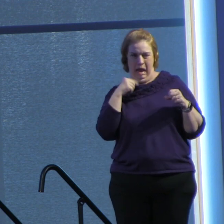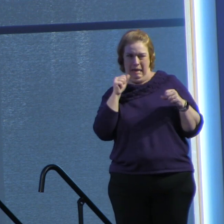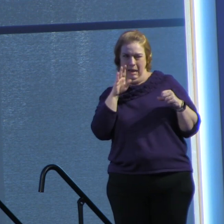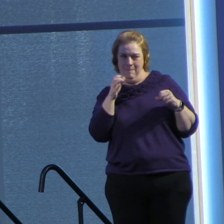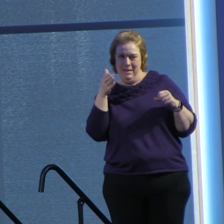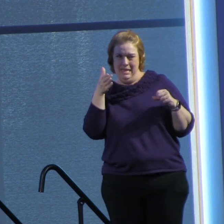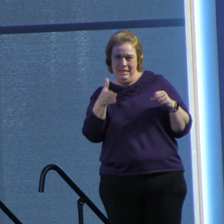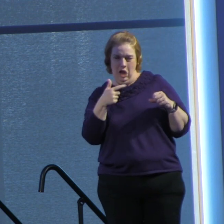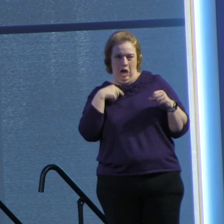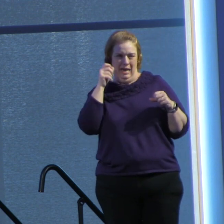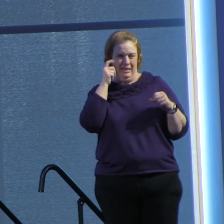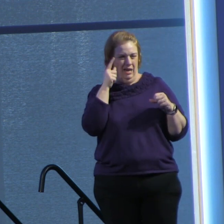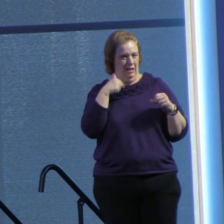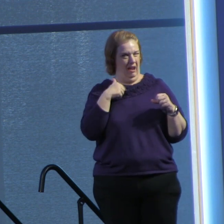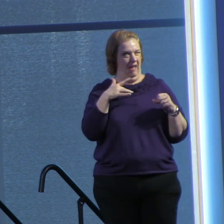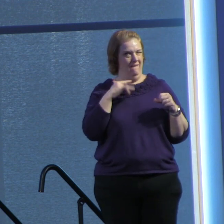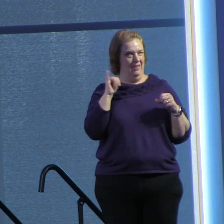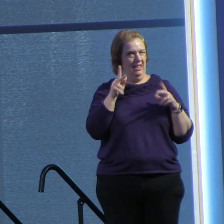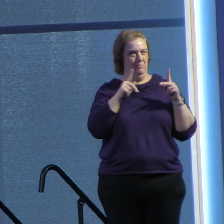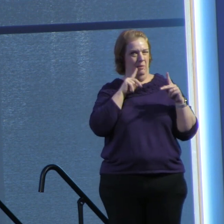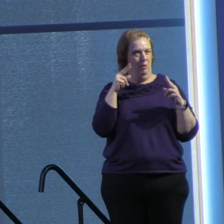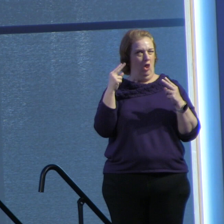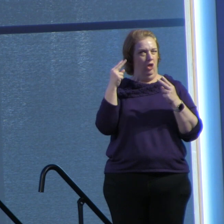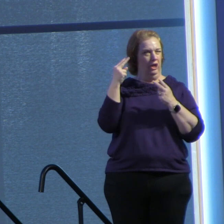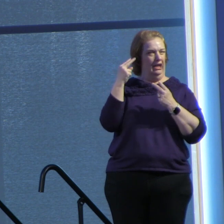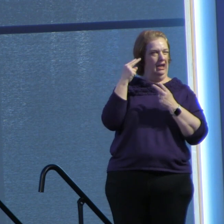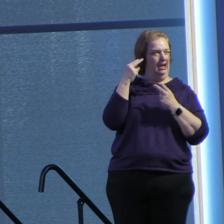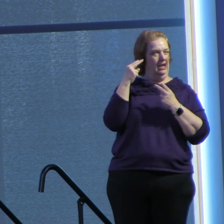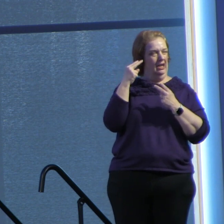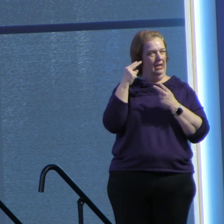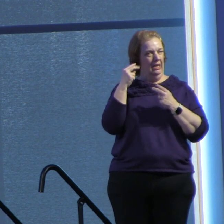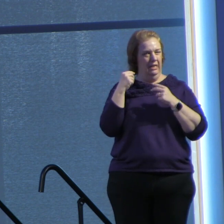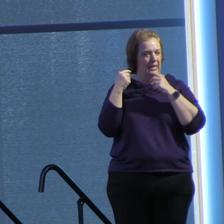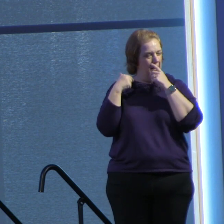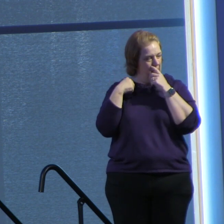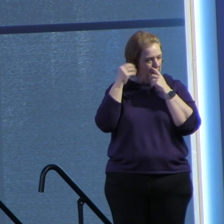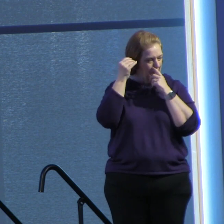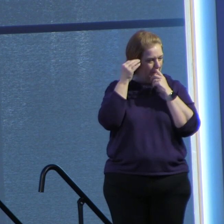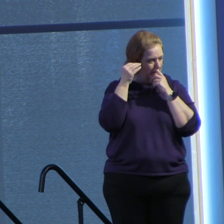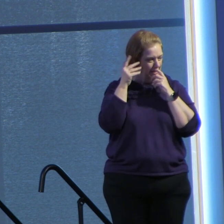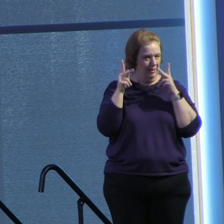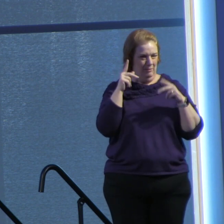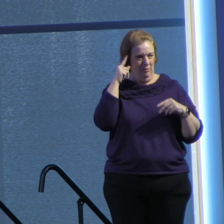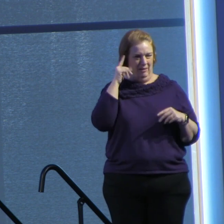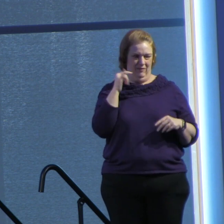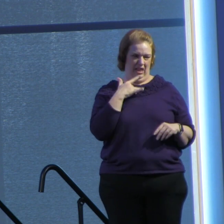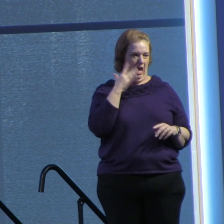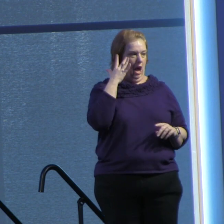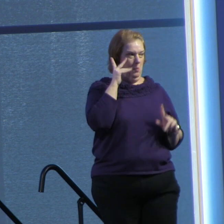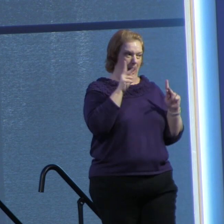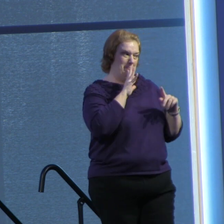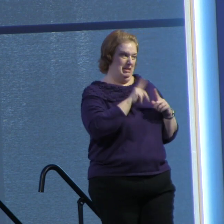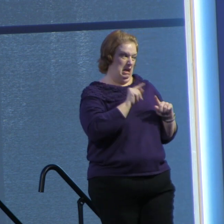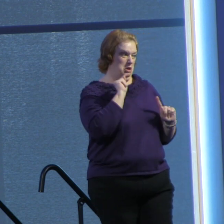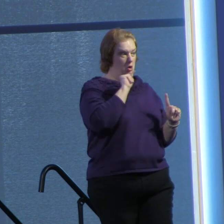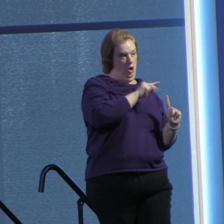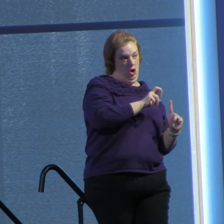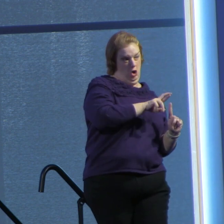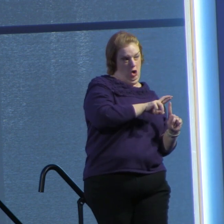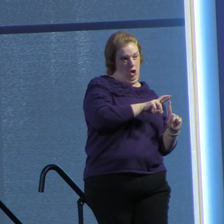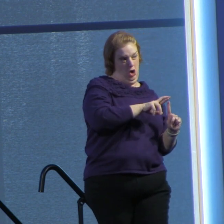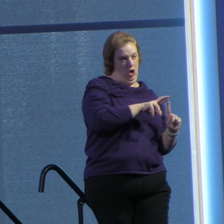there, and I feel like people are looking at us. They're like, in my head, they're like, "Why is Larry talking to her?" I don't know. And I'm like, "I